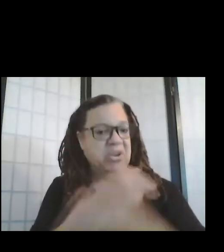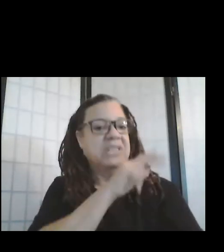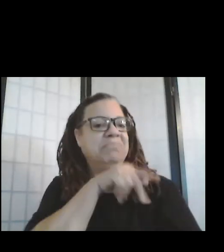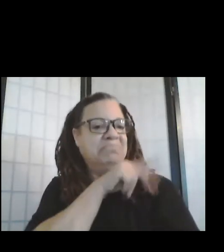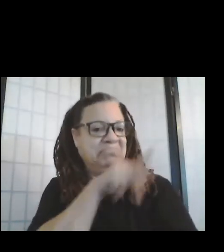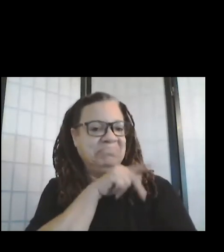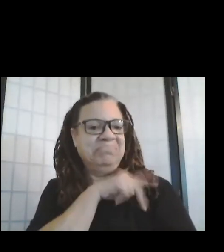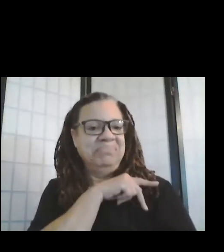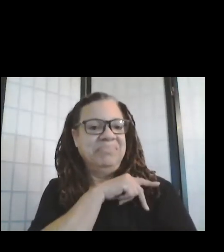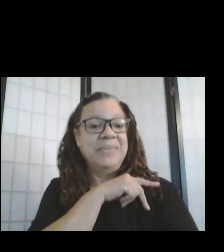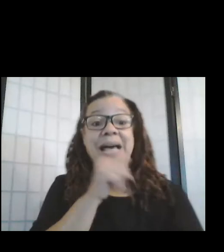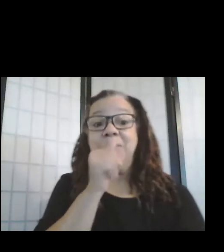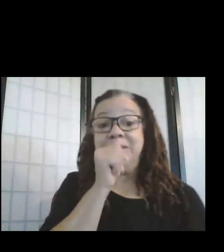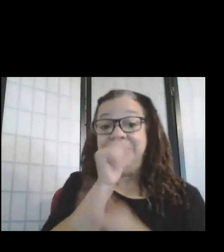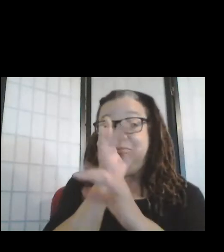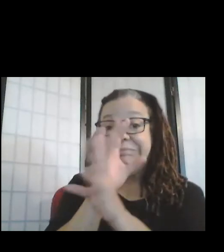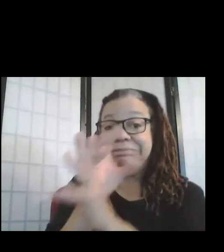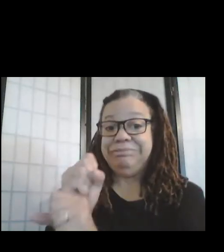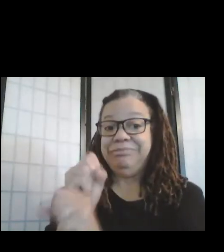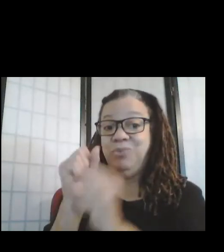I was secretly infatuated with her.